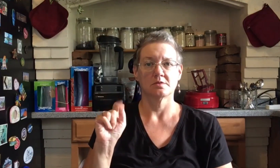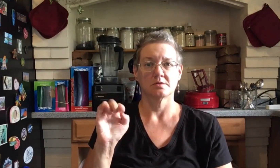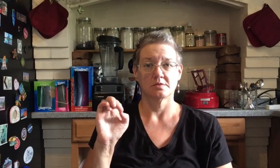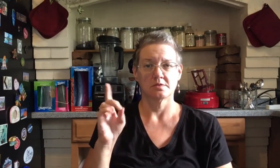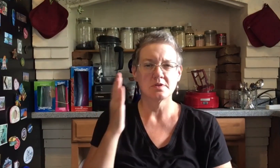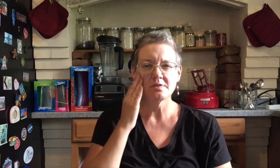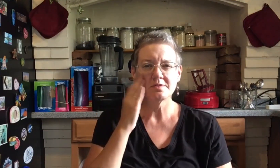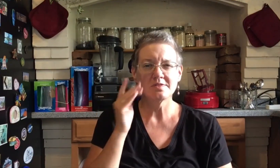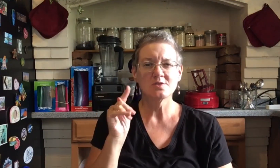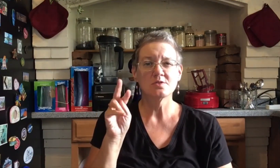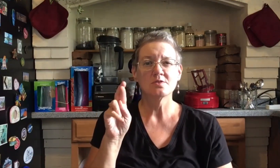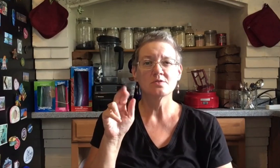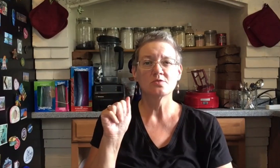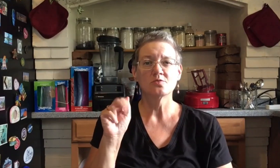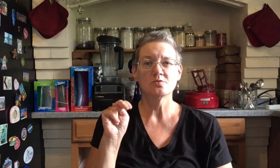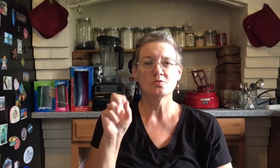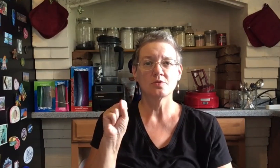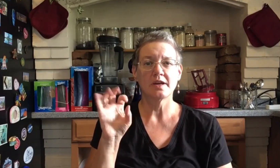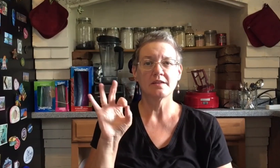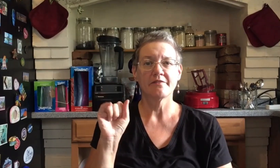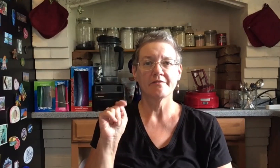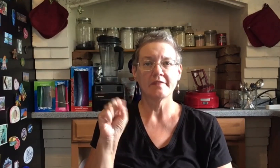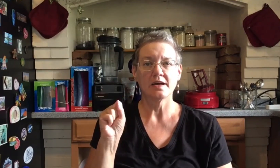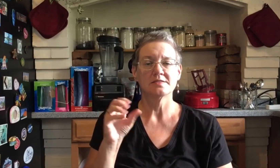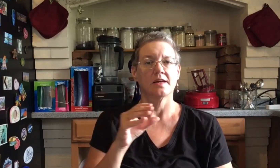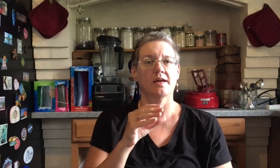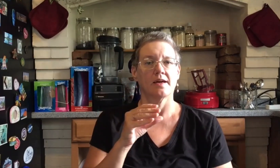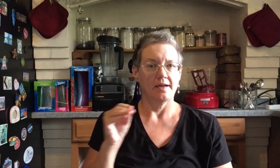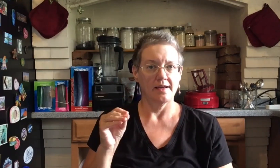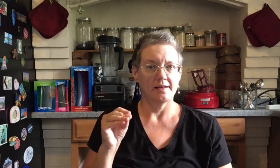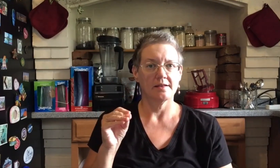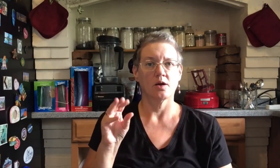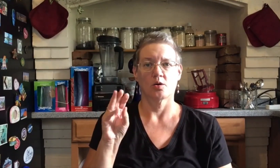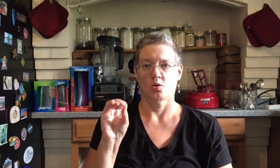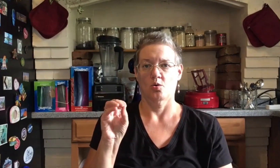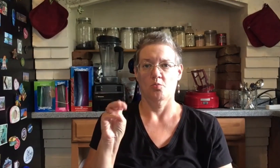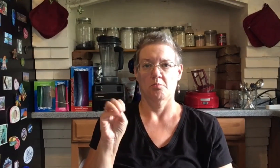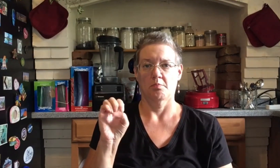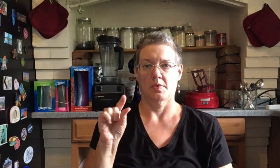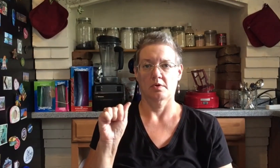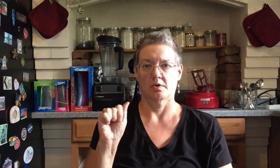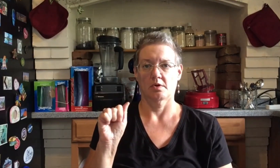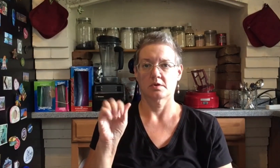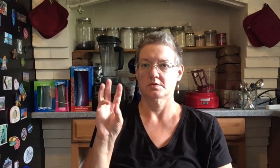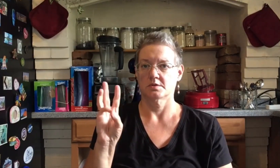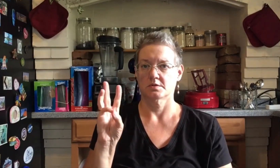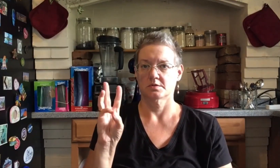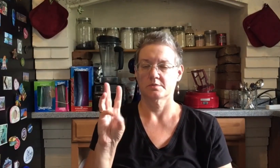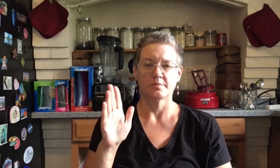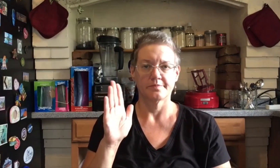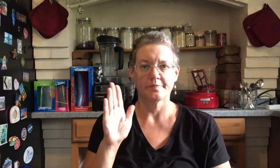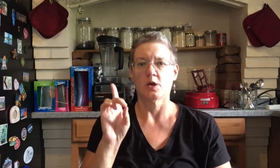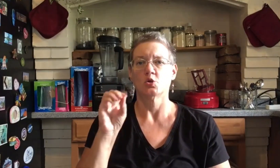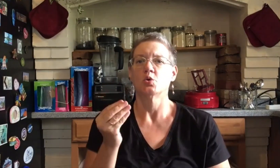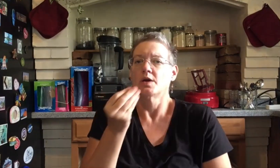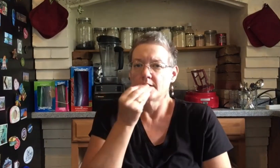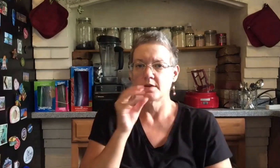partially hydrogenated, trans fats, and omega-6. Well, I do